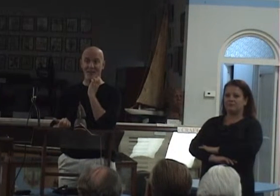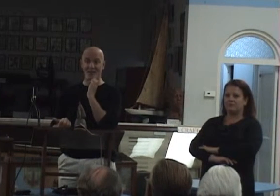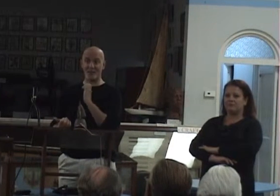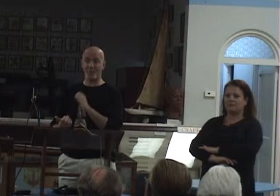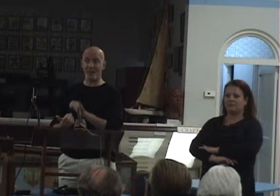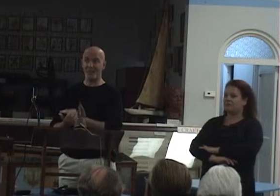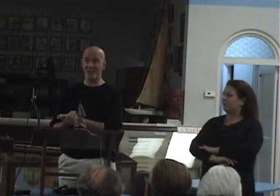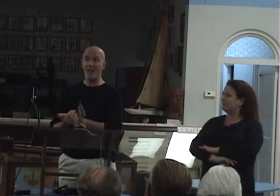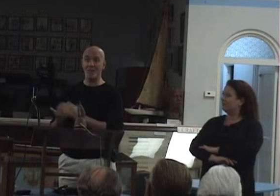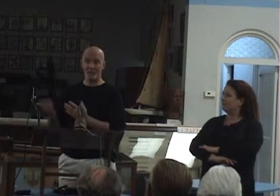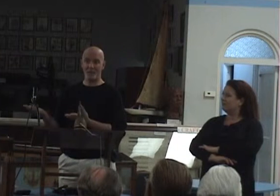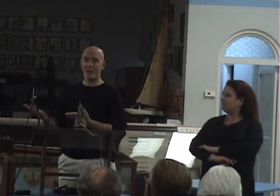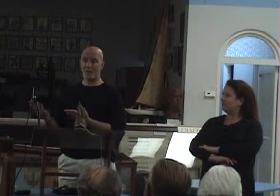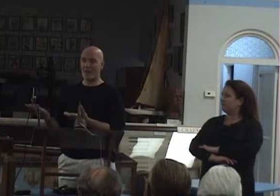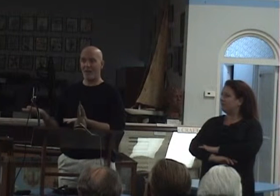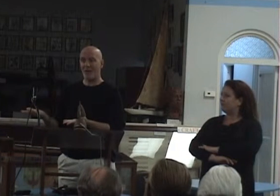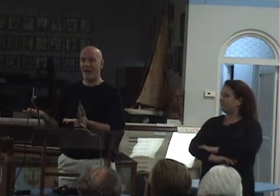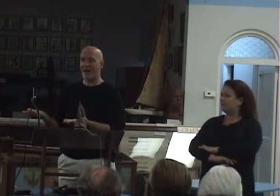one plantation. But,